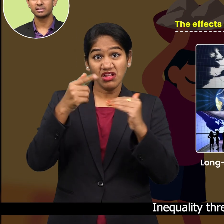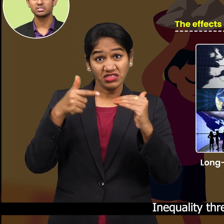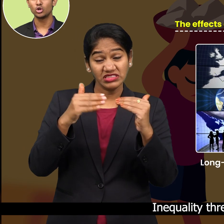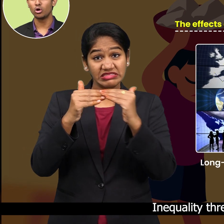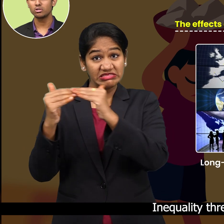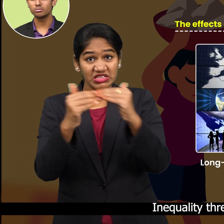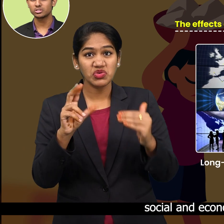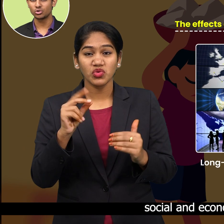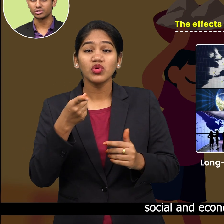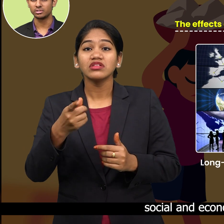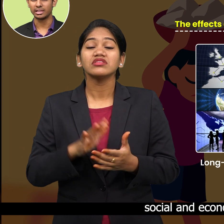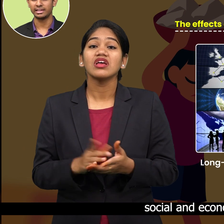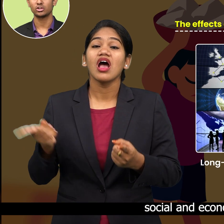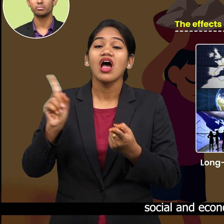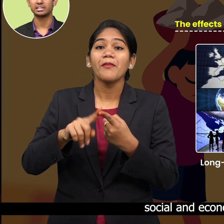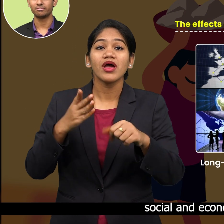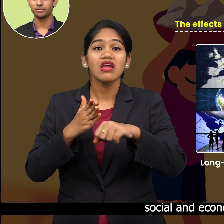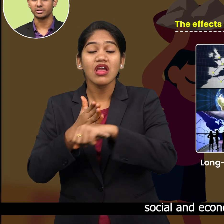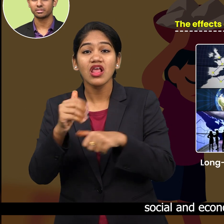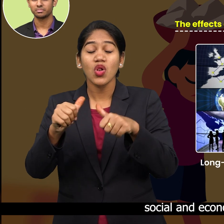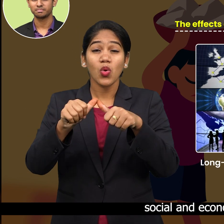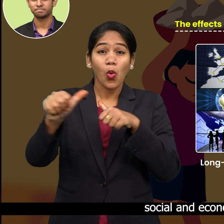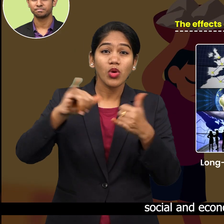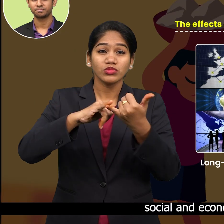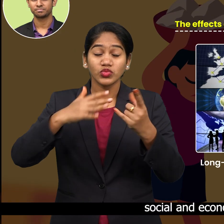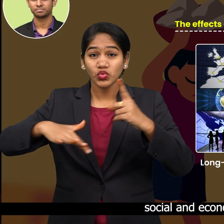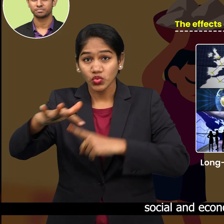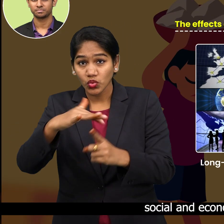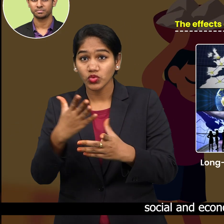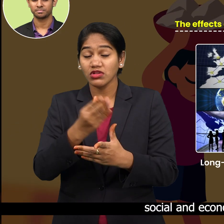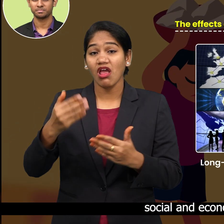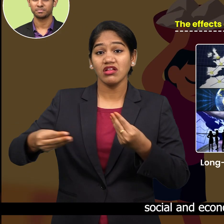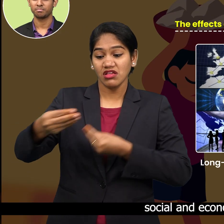Inequality threatens long-term social and economic development.